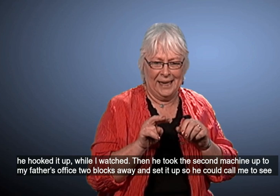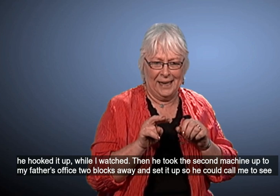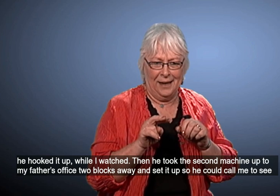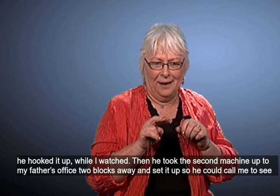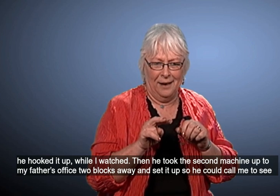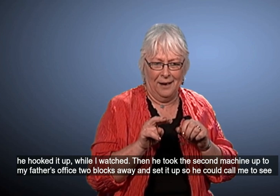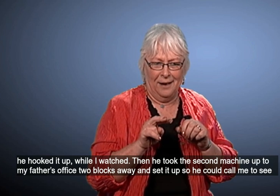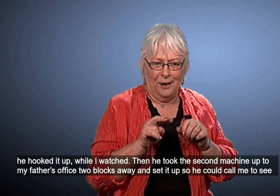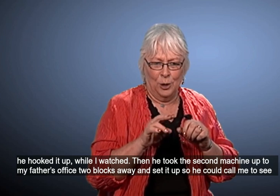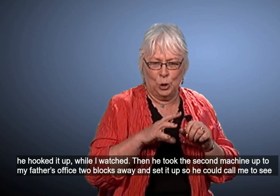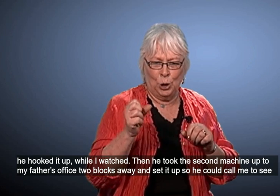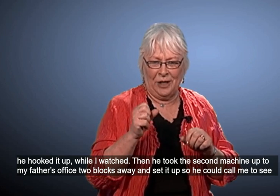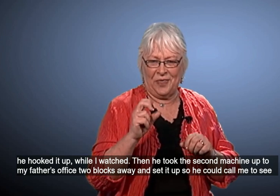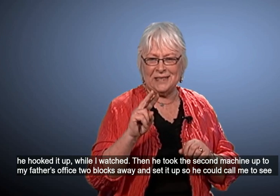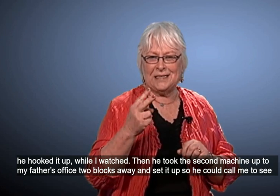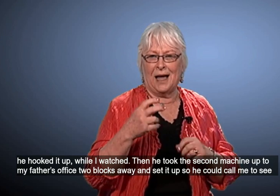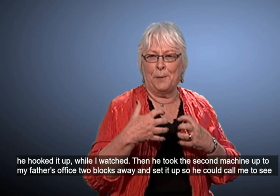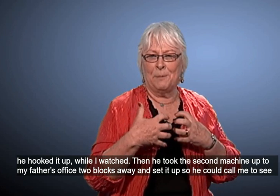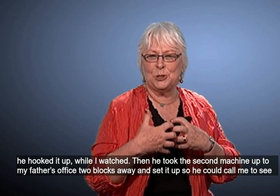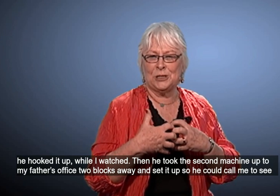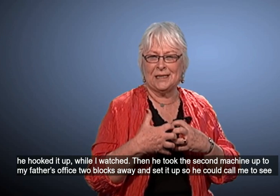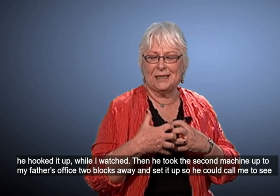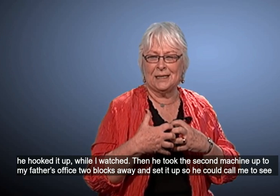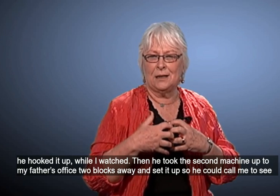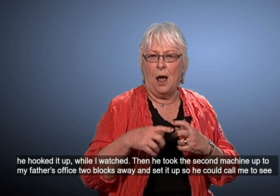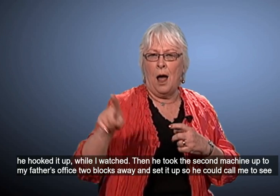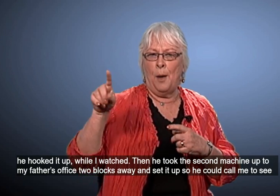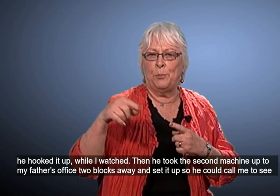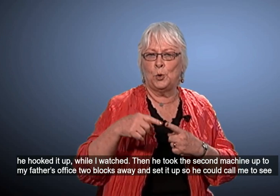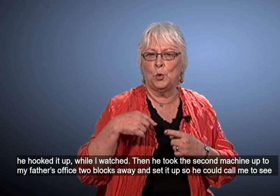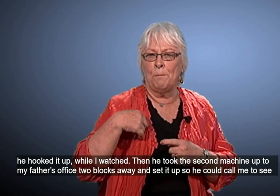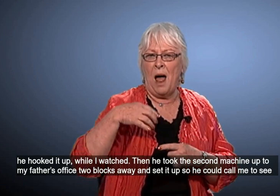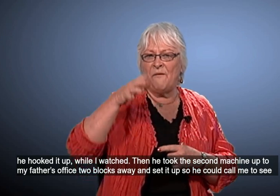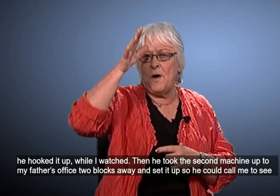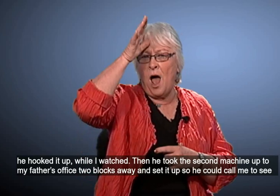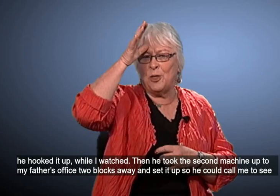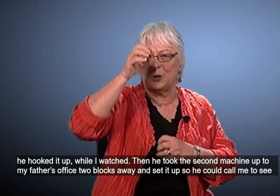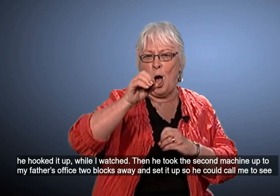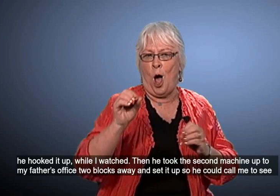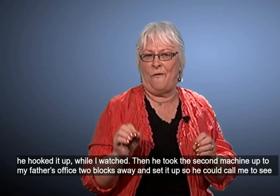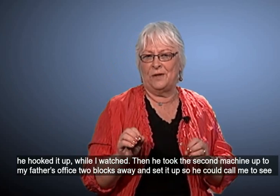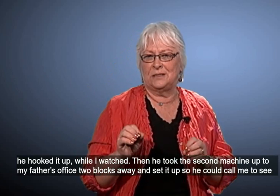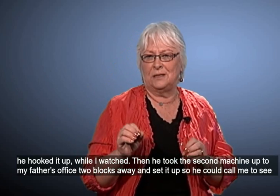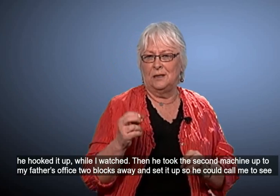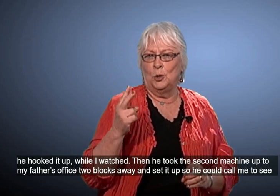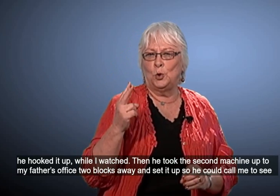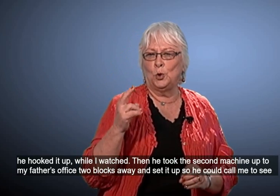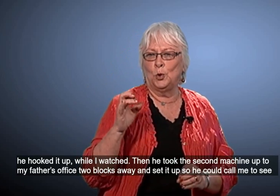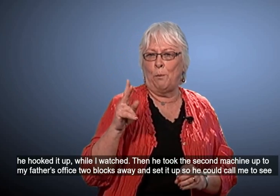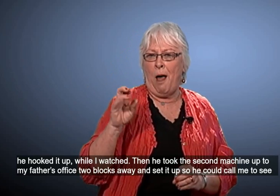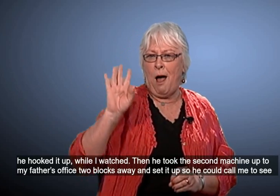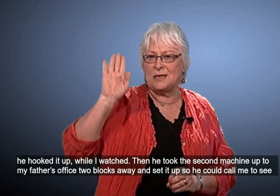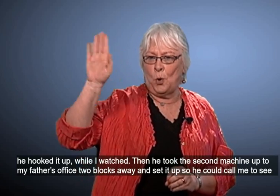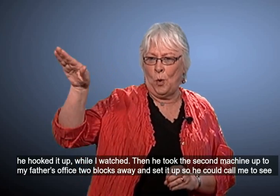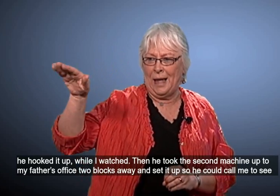Then he took the second machine up to my father's office, 2 blocks away,